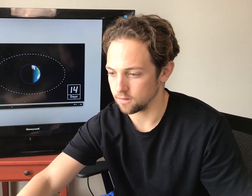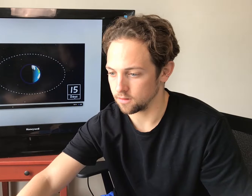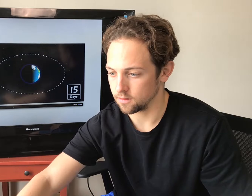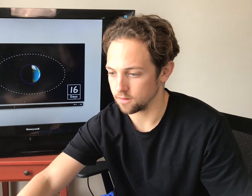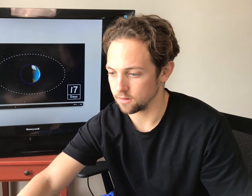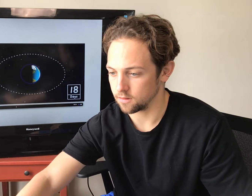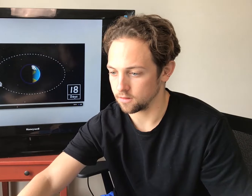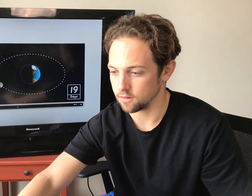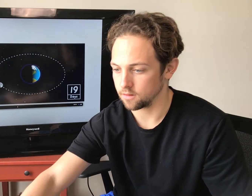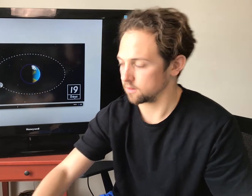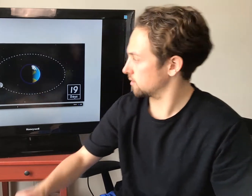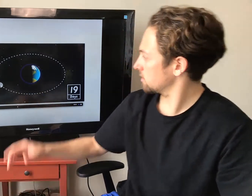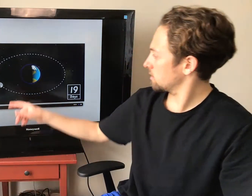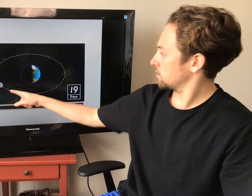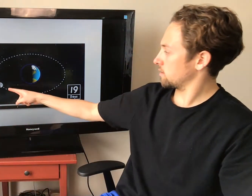different.